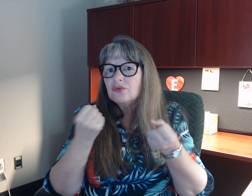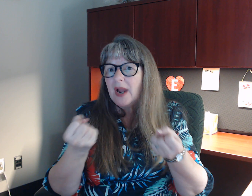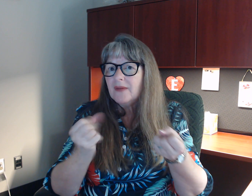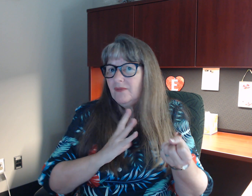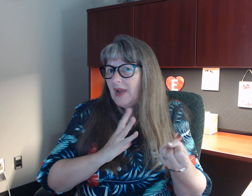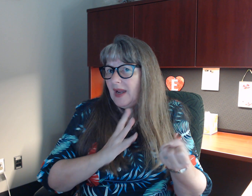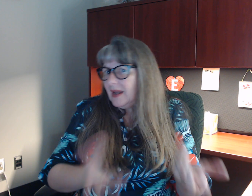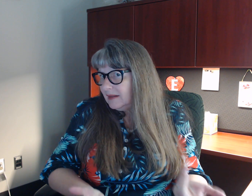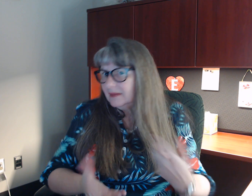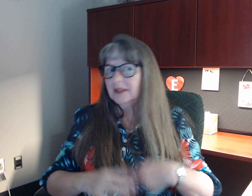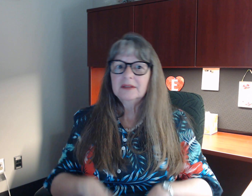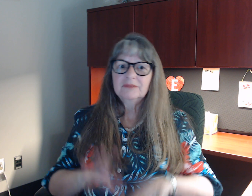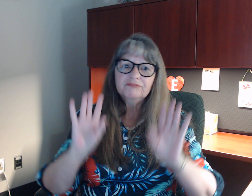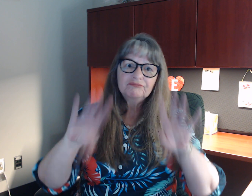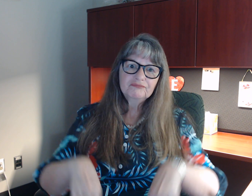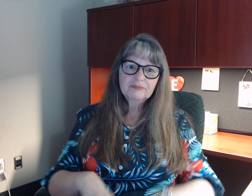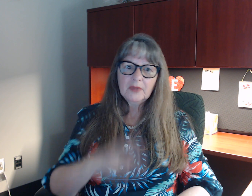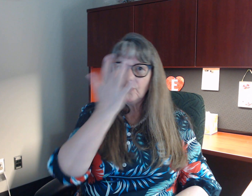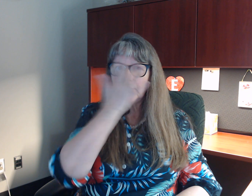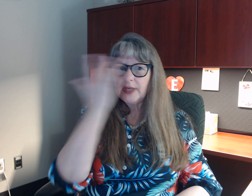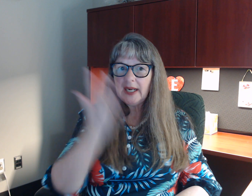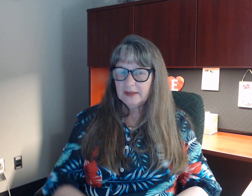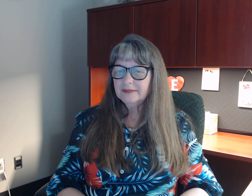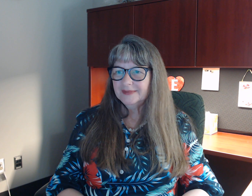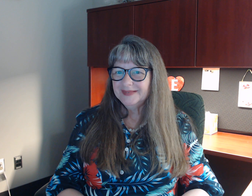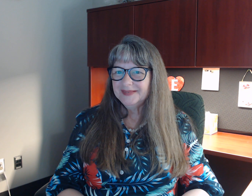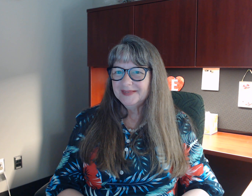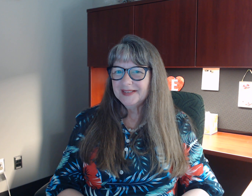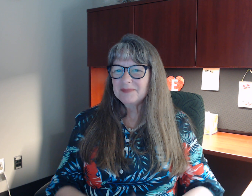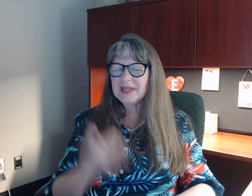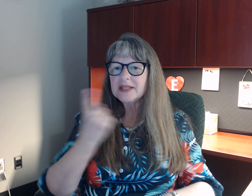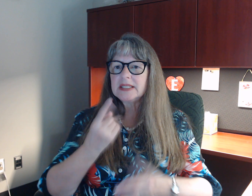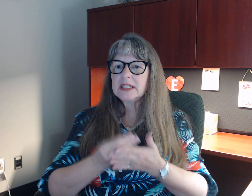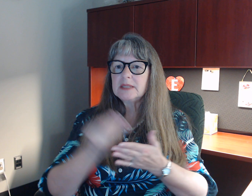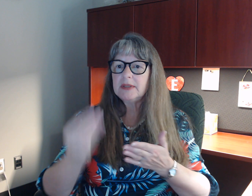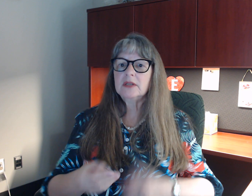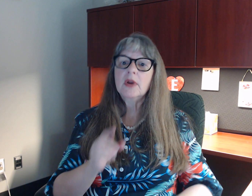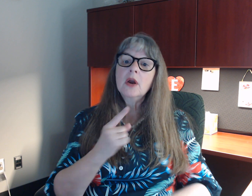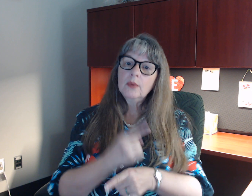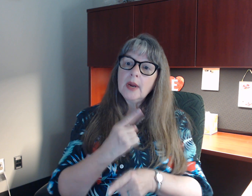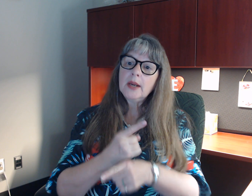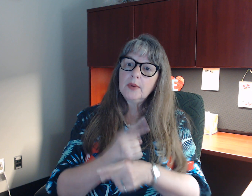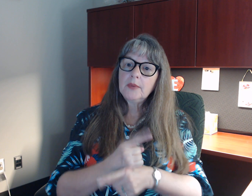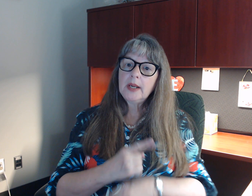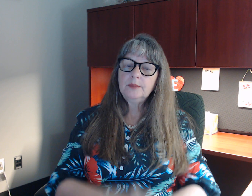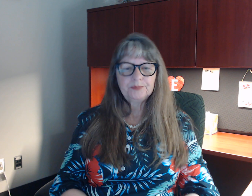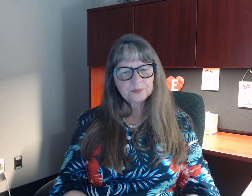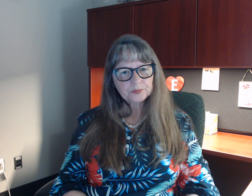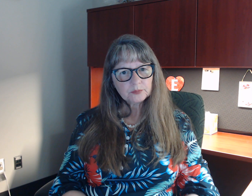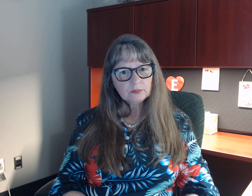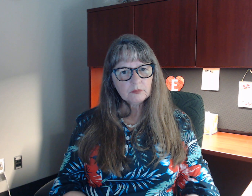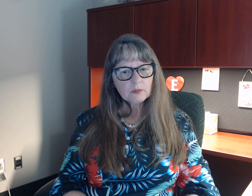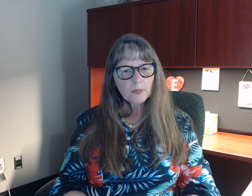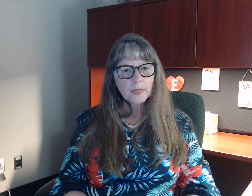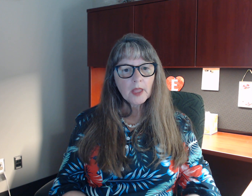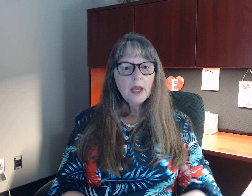driving fine, forget it because it's expensive. Right, right, right. So